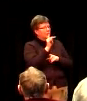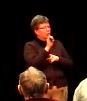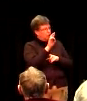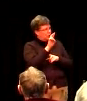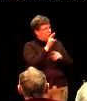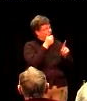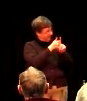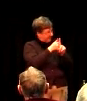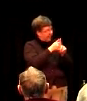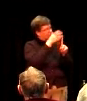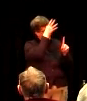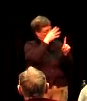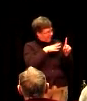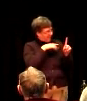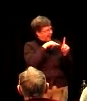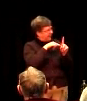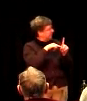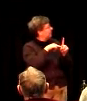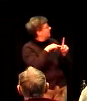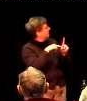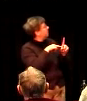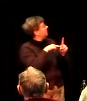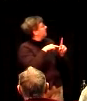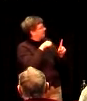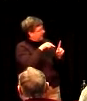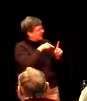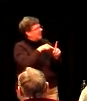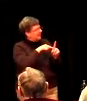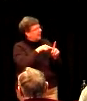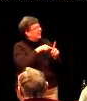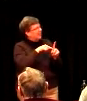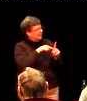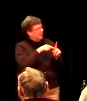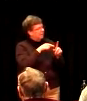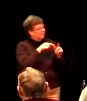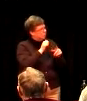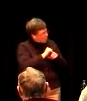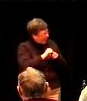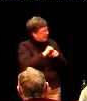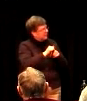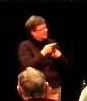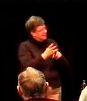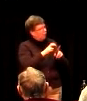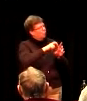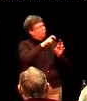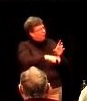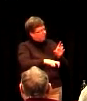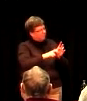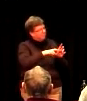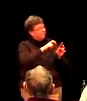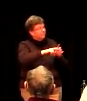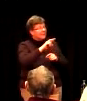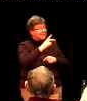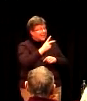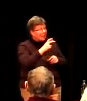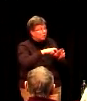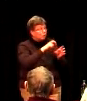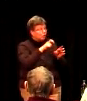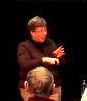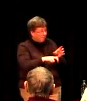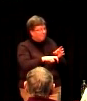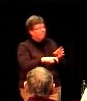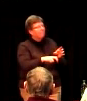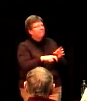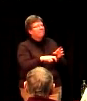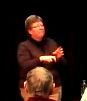was the guy. And so they had him do a series of jumps. On the second one, he